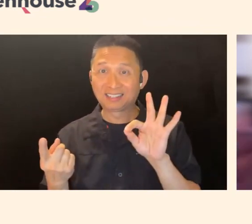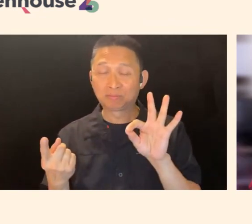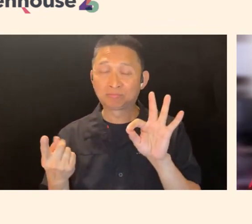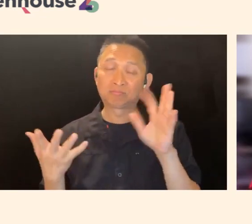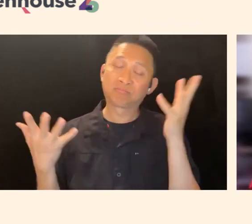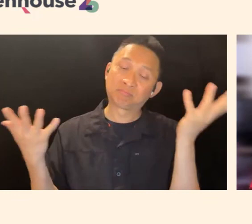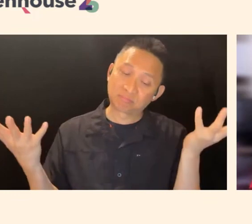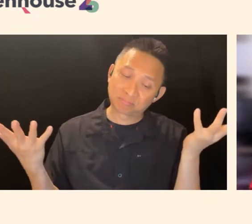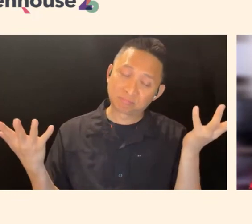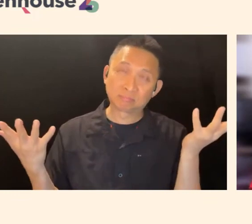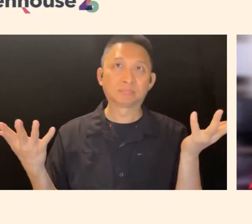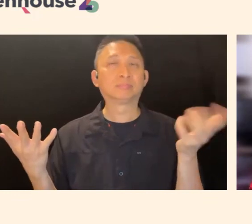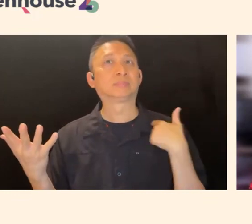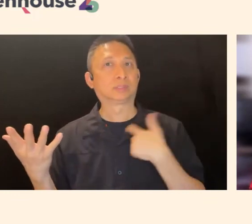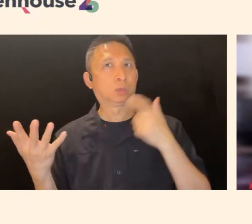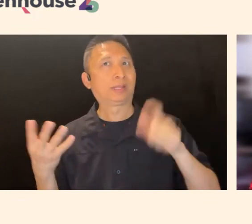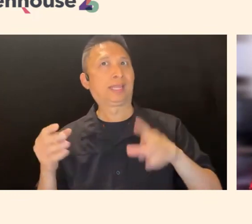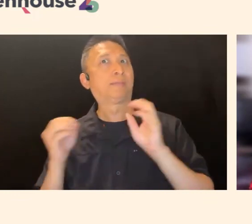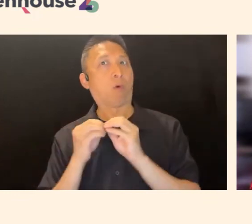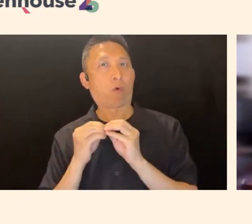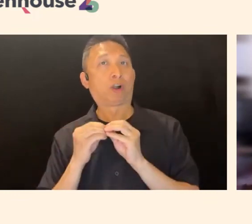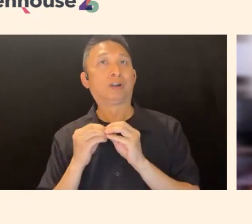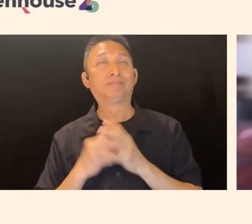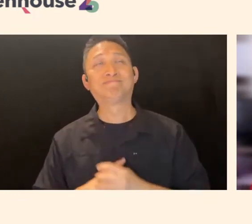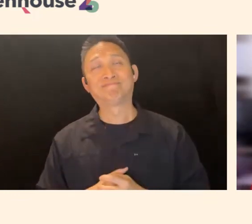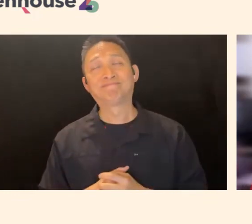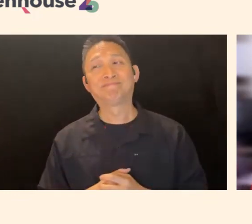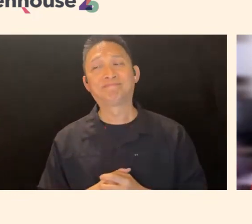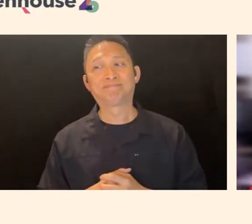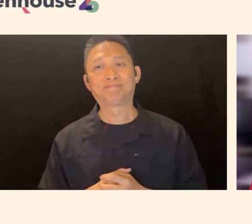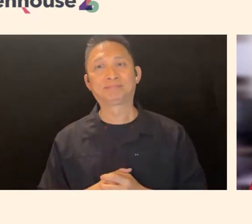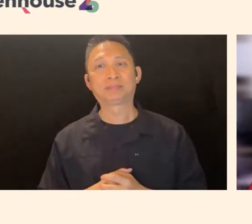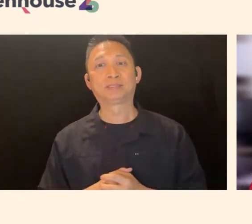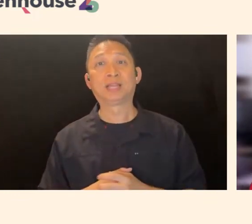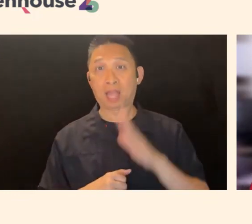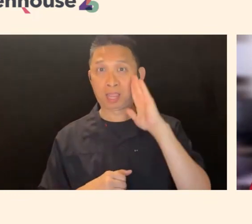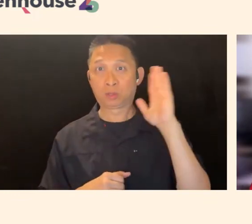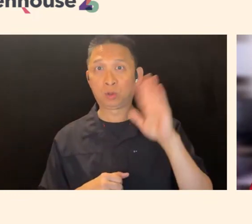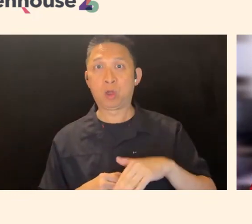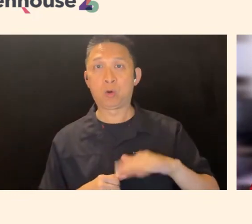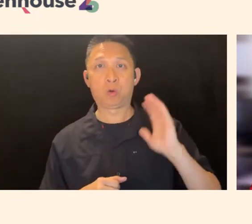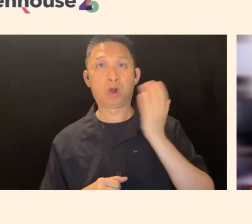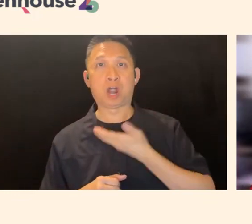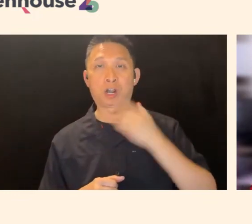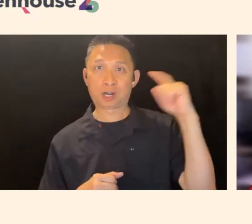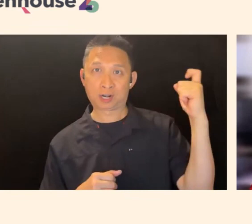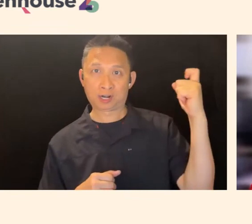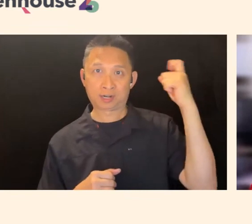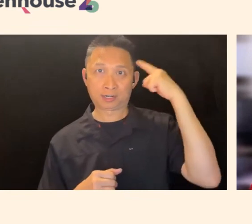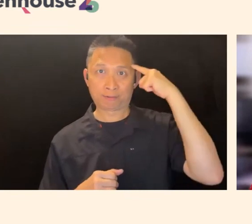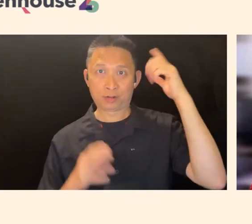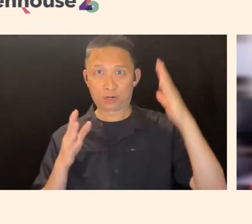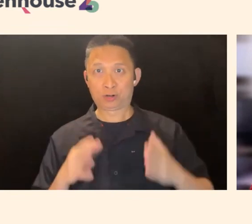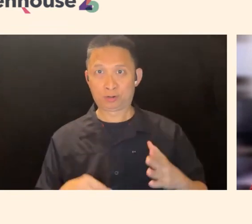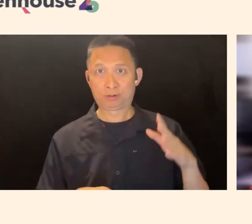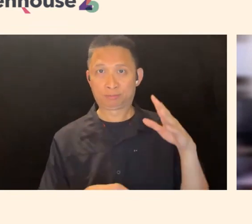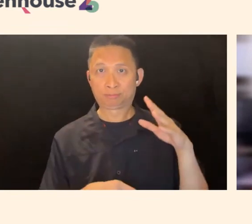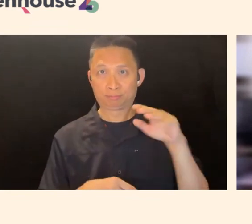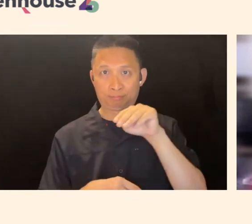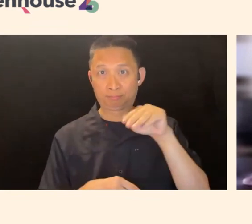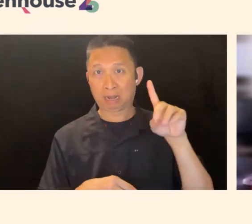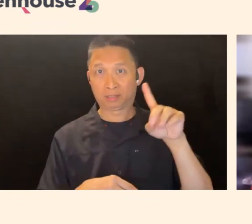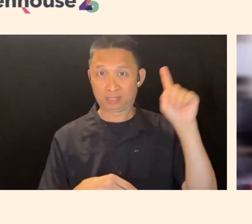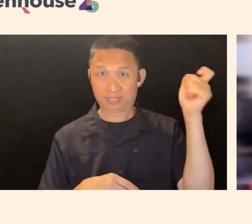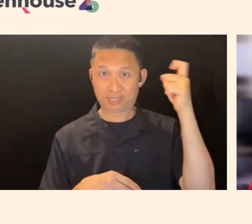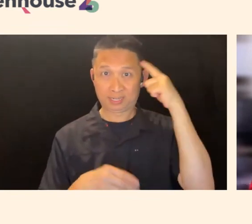especially after the governor declared Maryland as a